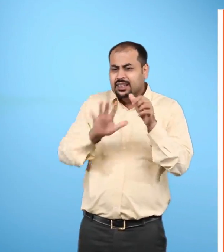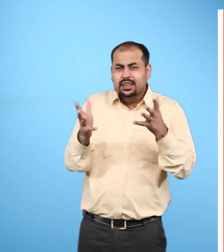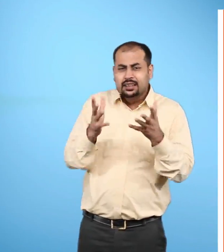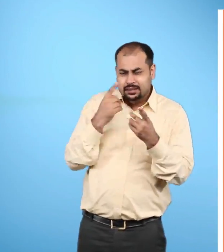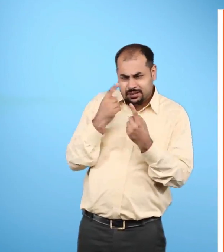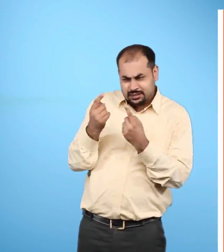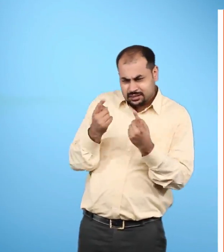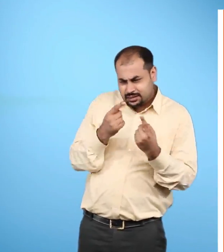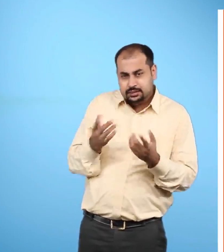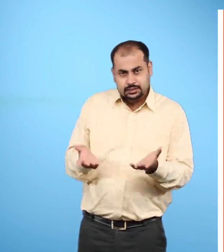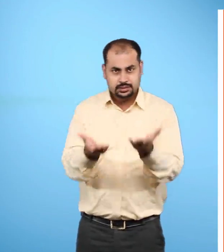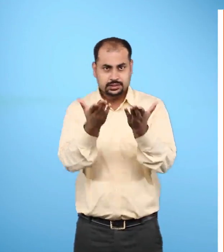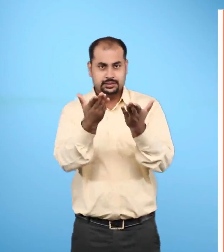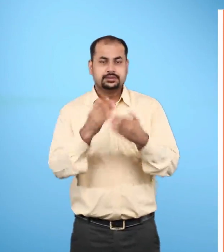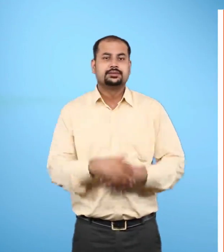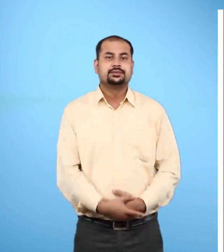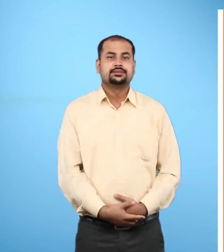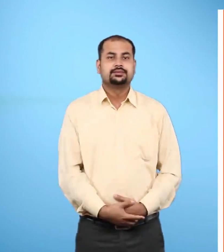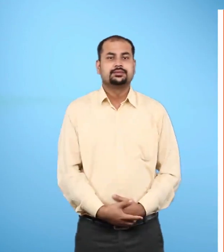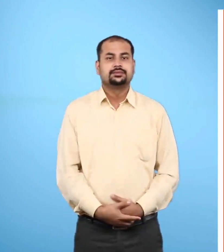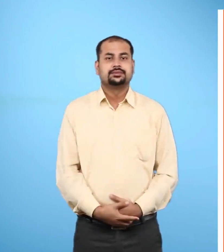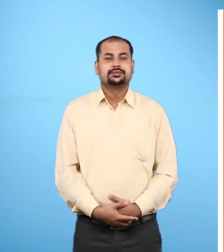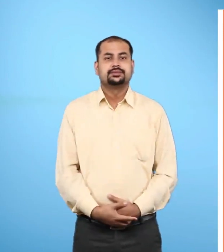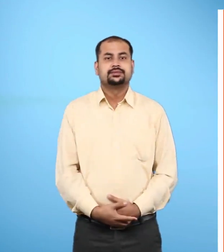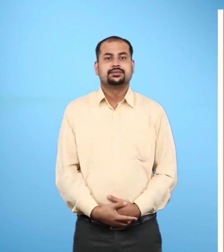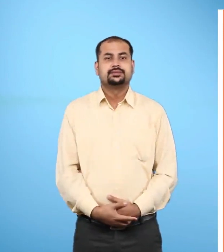edges, thread can be used for measuring the perimeter.